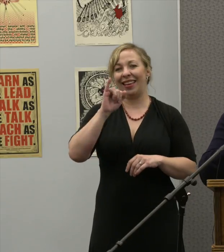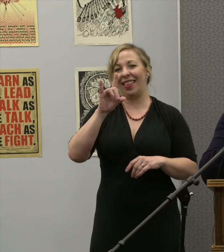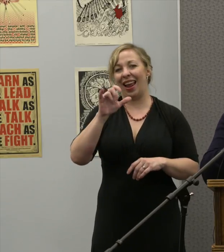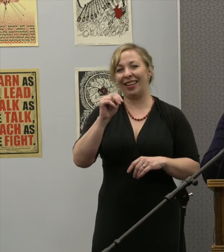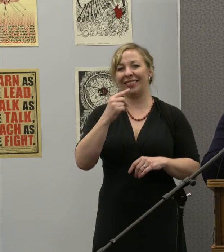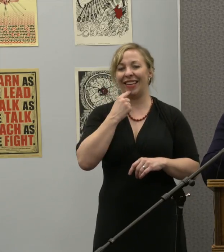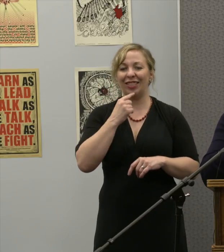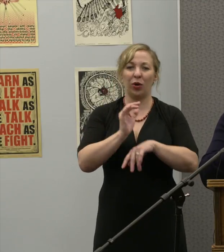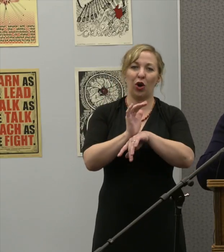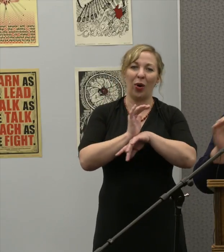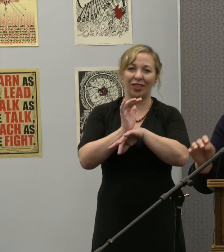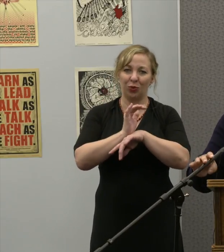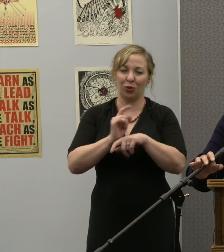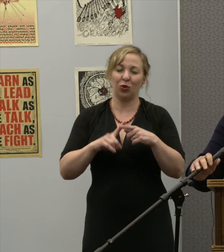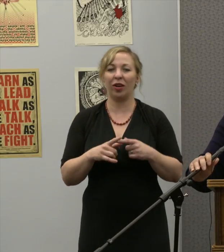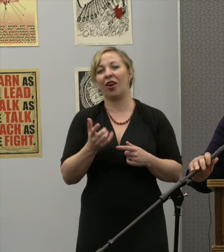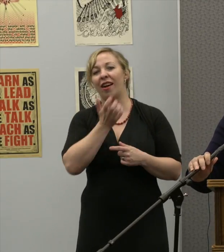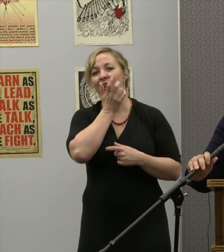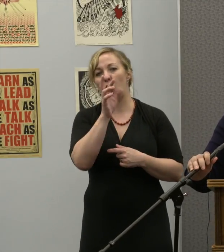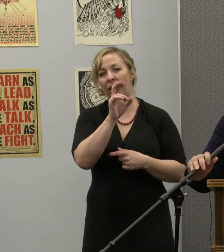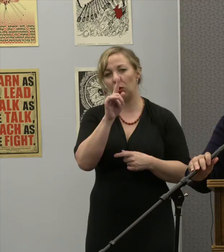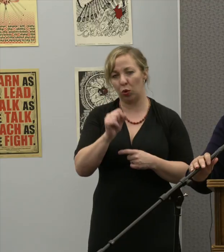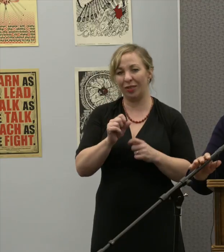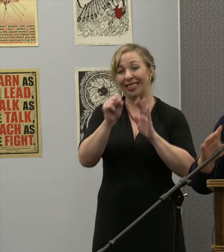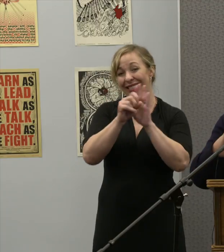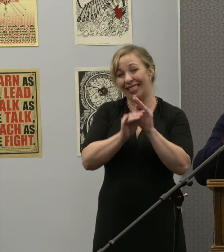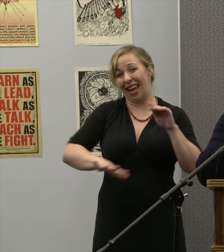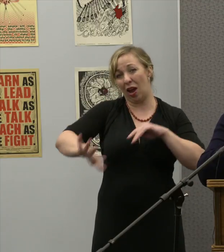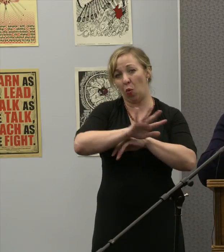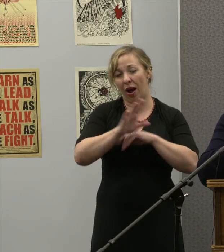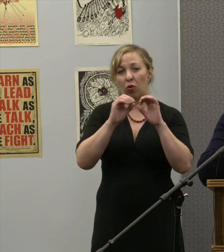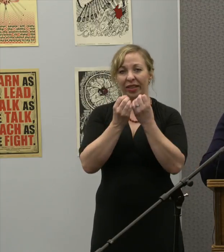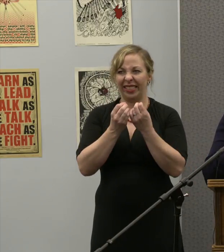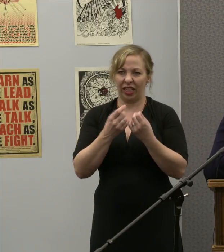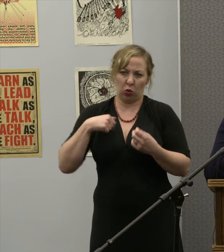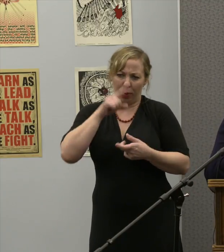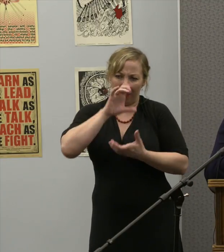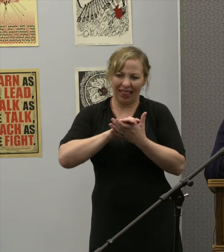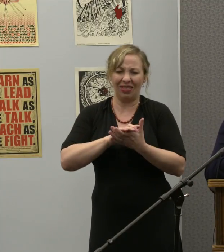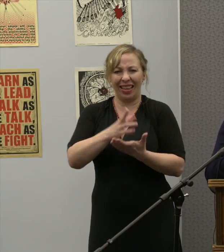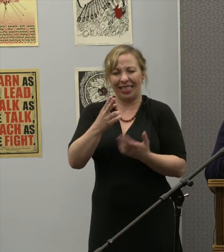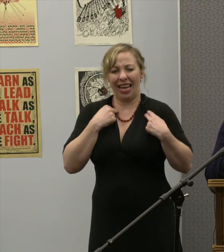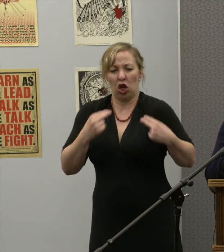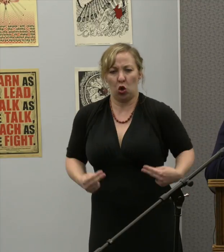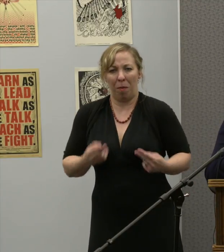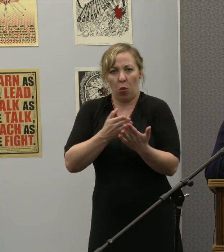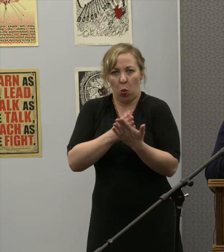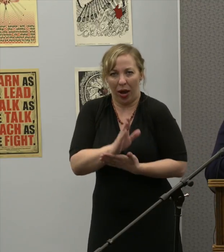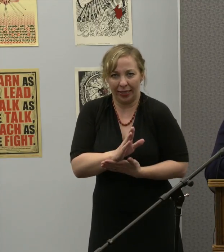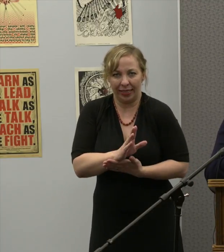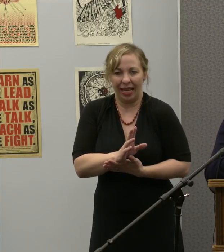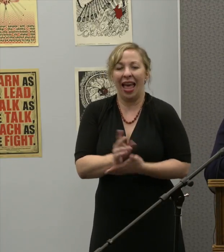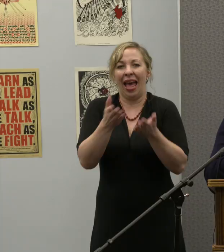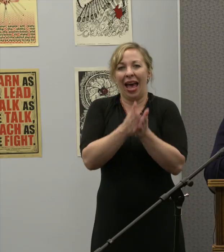as a grassroots statewide organization fighting for healthcare as a human right and a public good. So when I say healthcare,